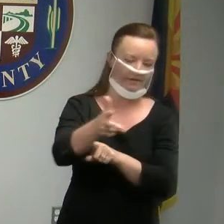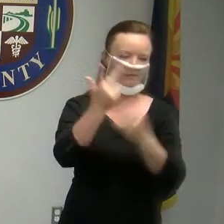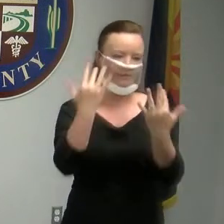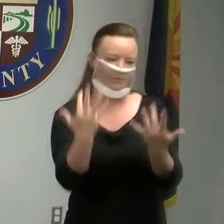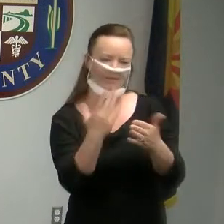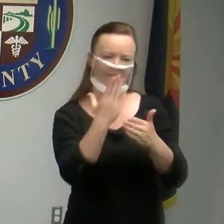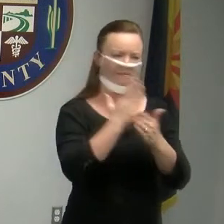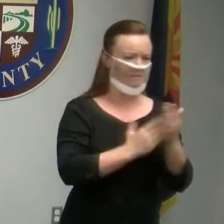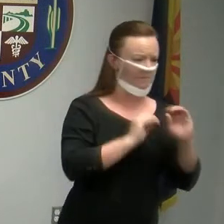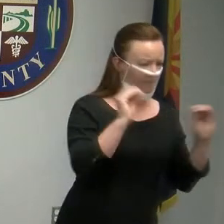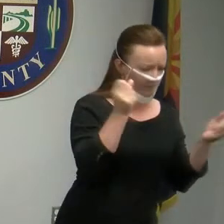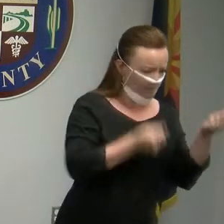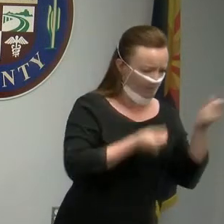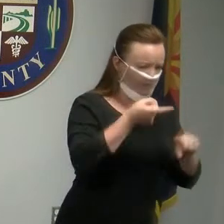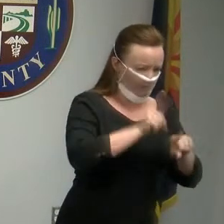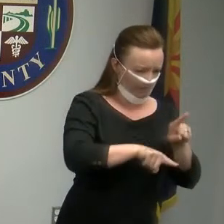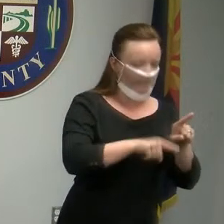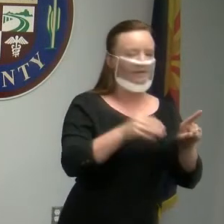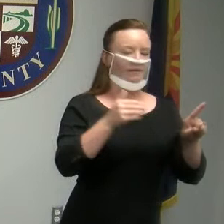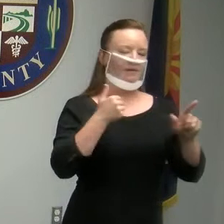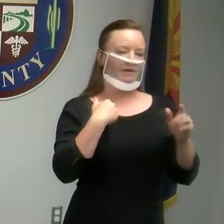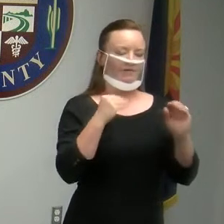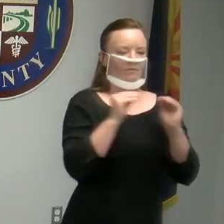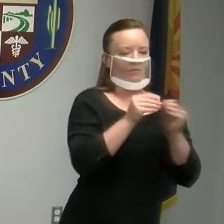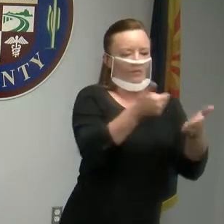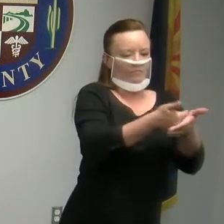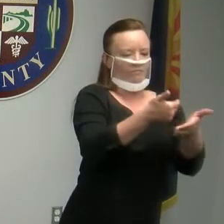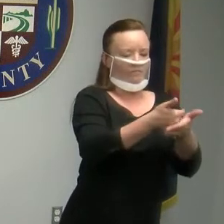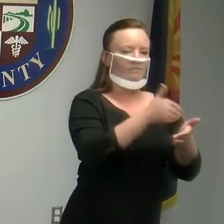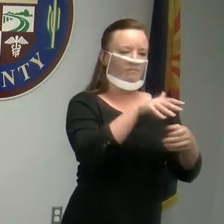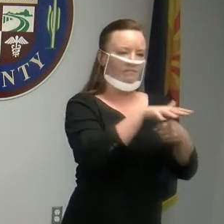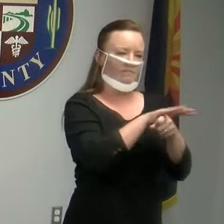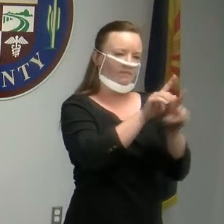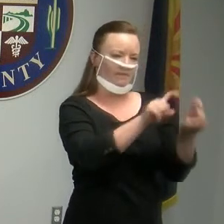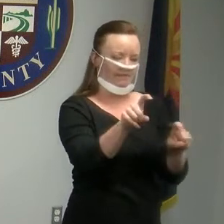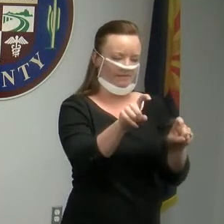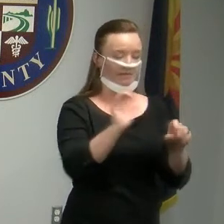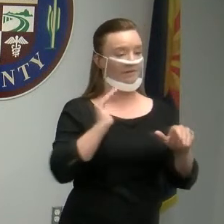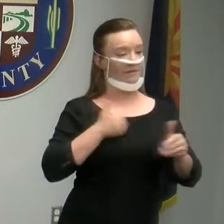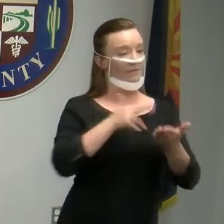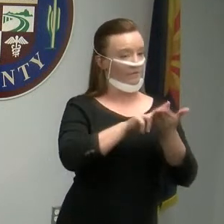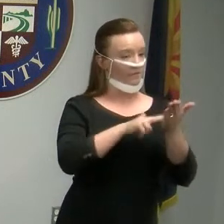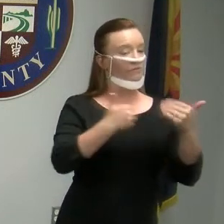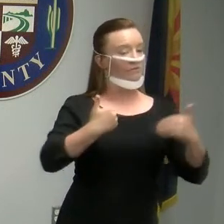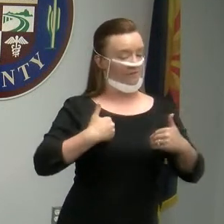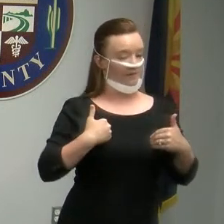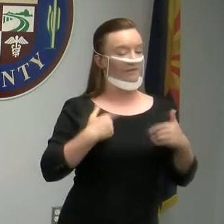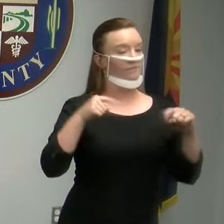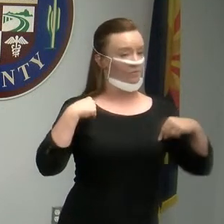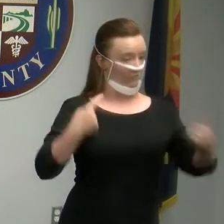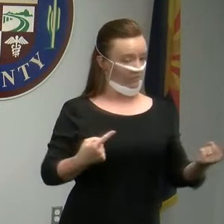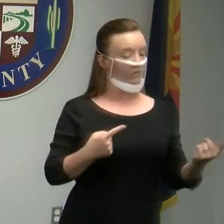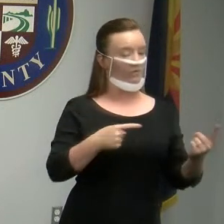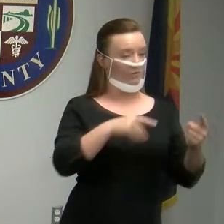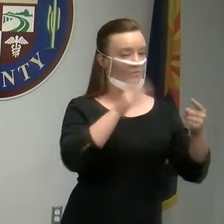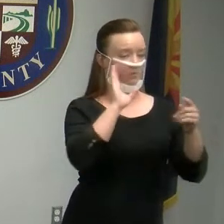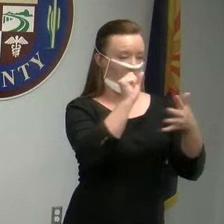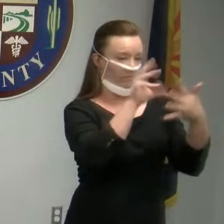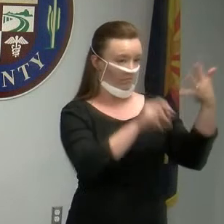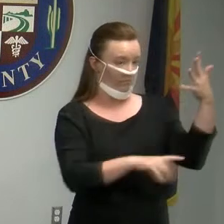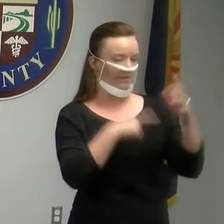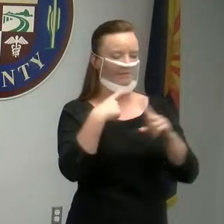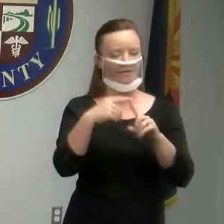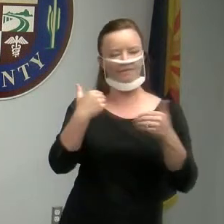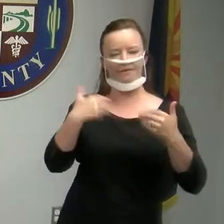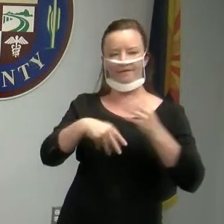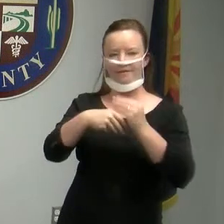turn. So I'd like to mention our contractors we have so far. We are adding more people to this, or more organizations to